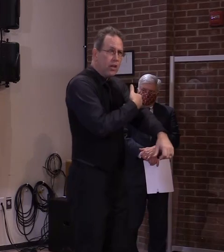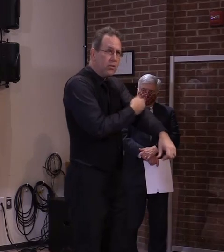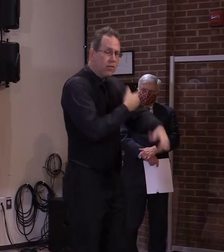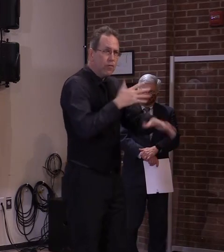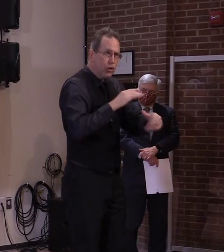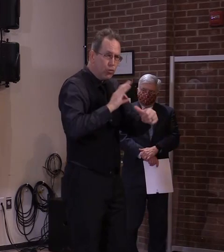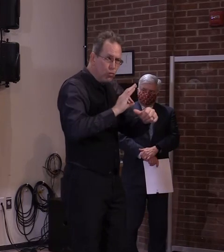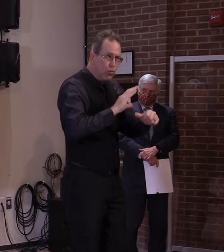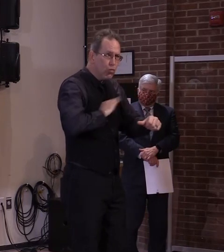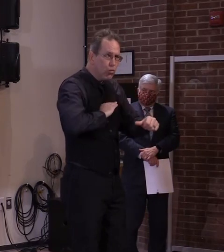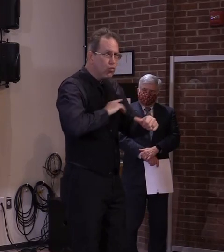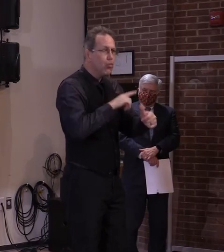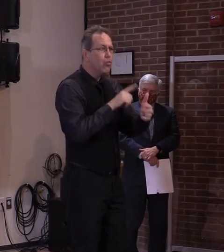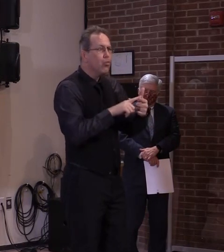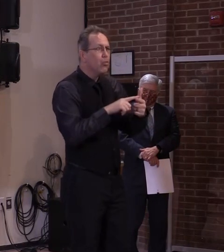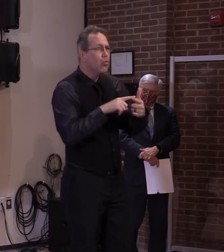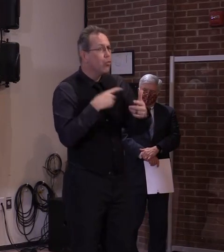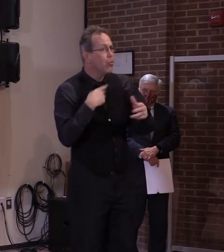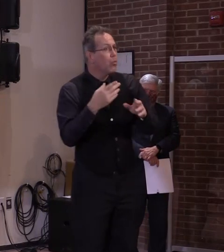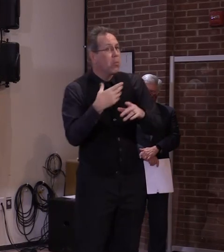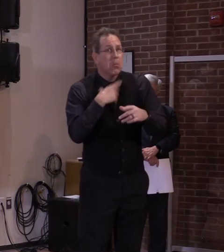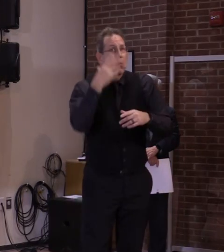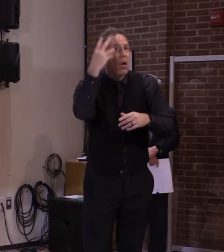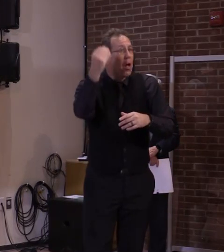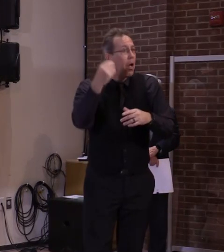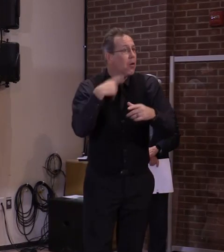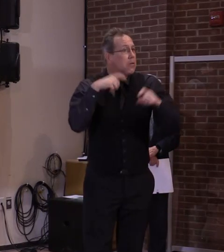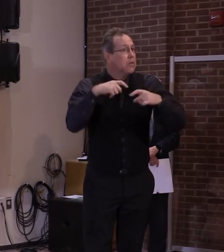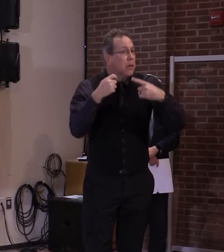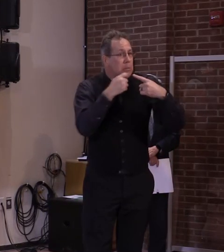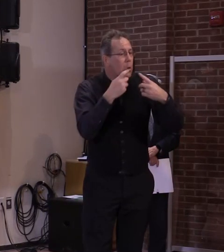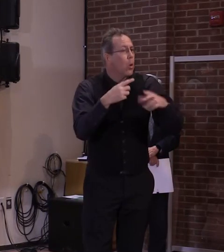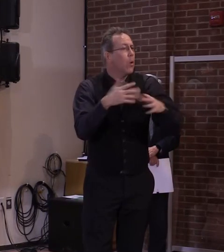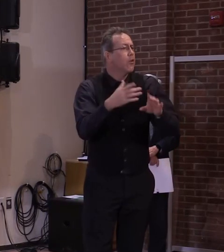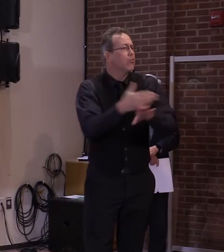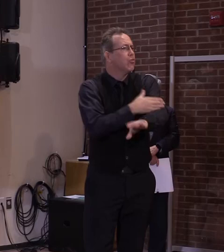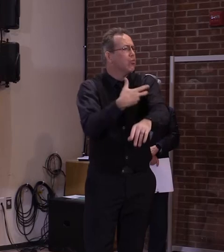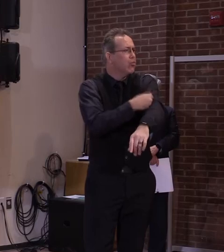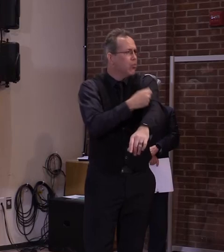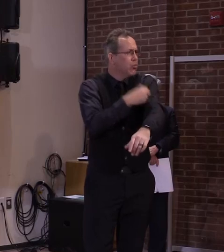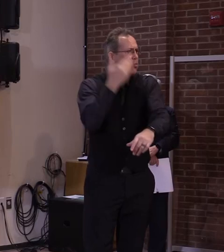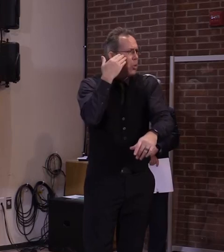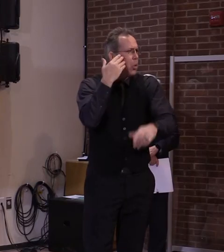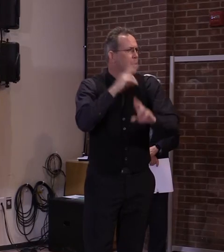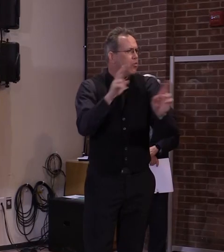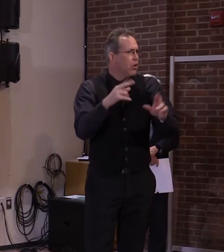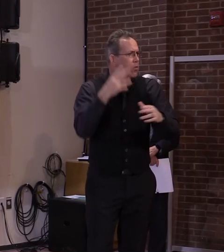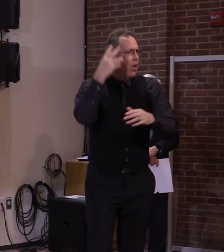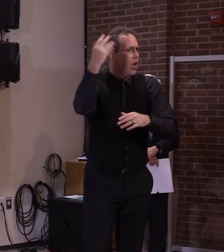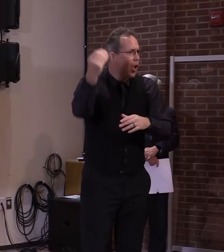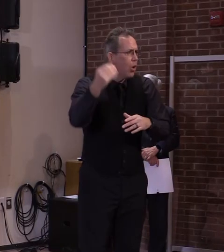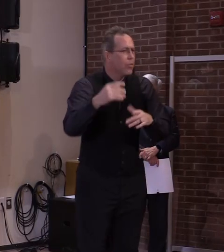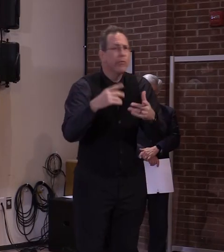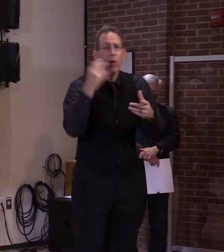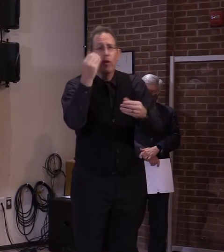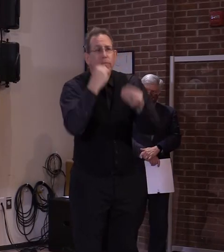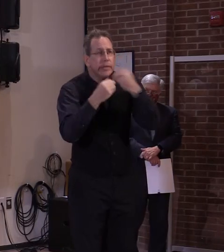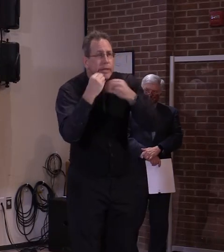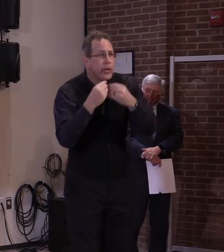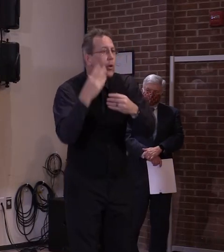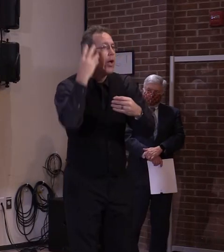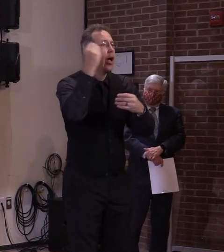concert. Finally, businesses should review all workplace safety protocols even beyond